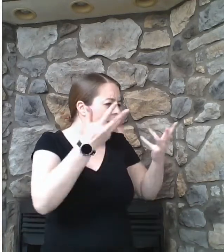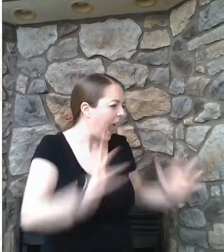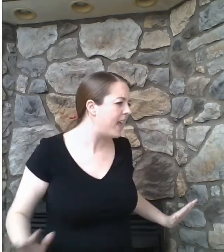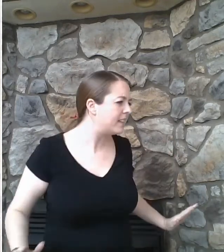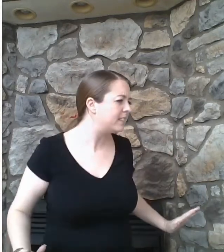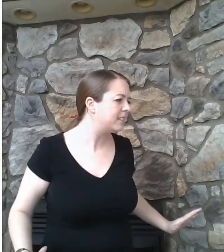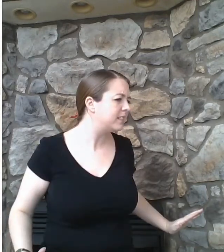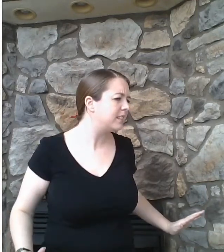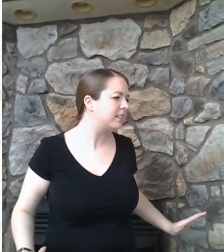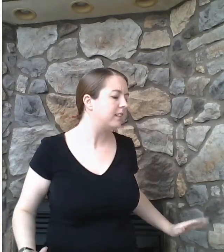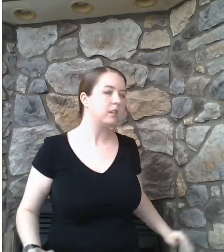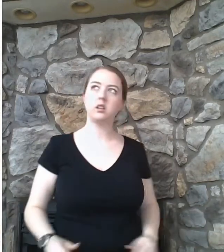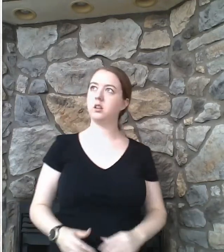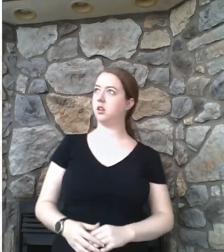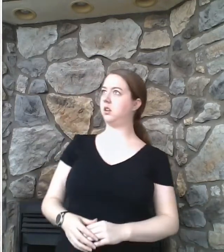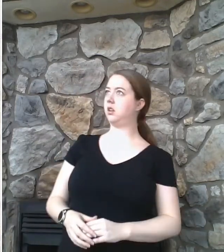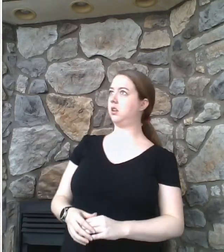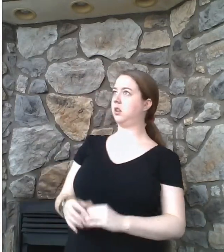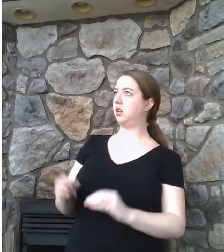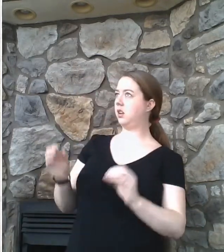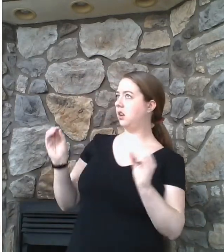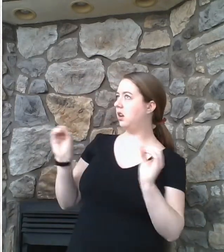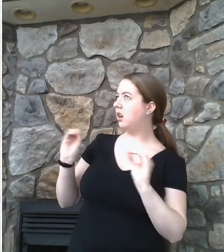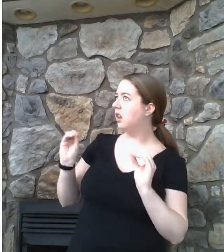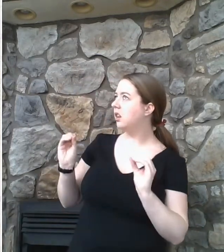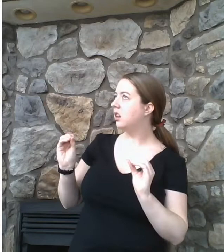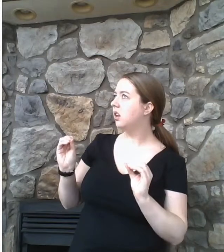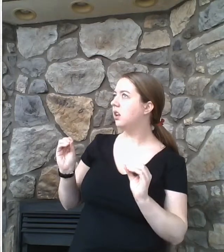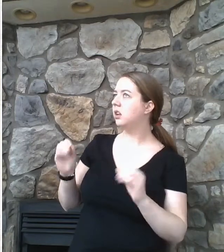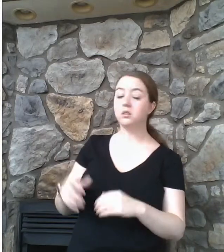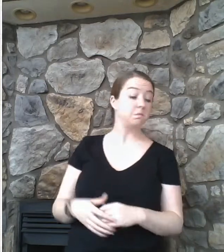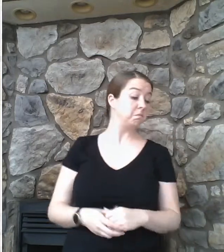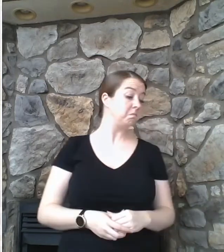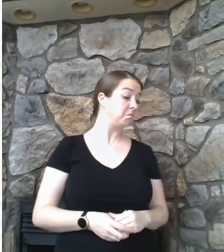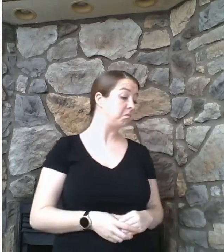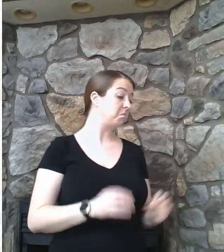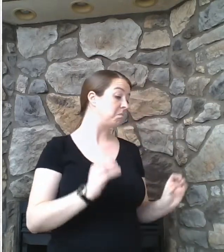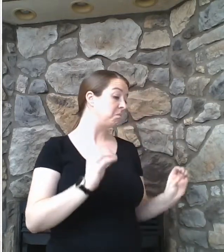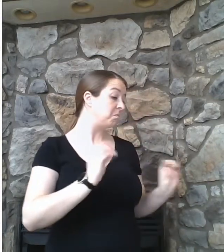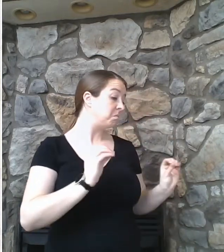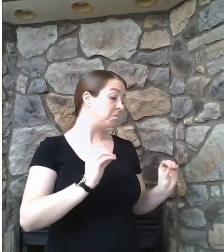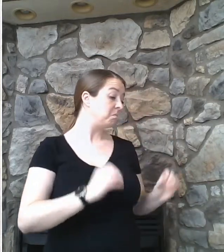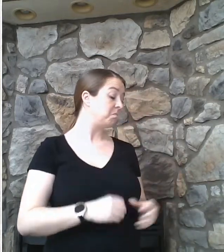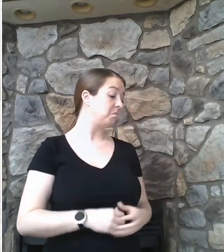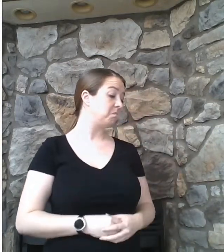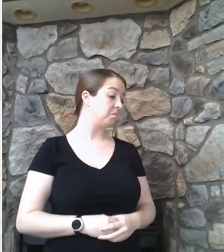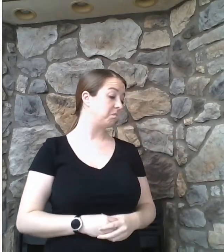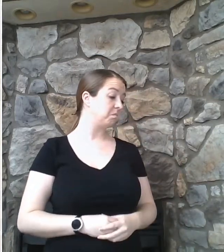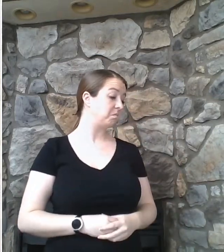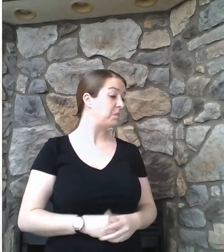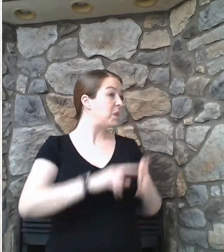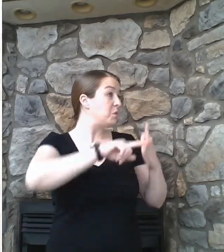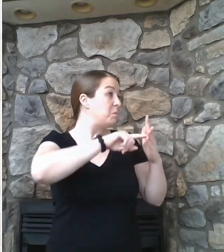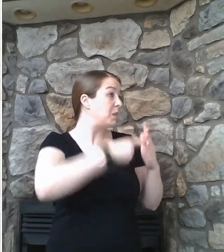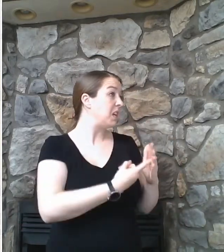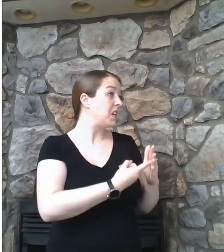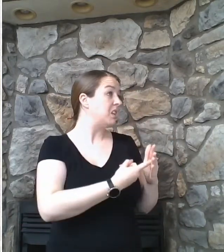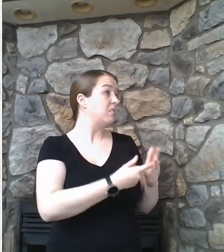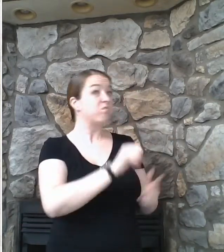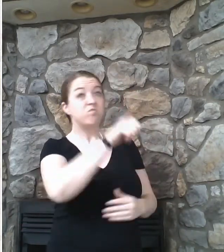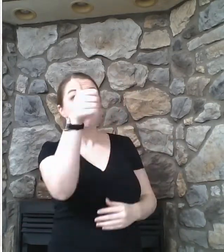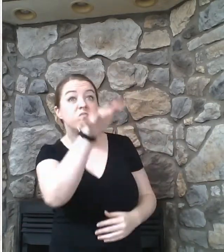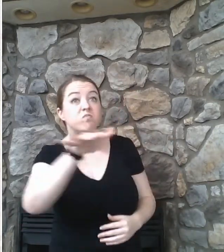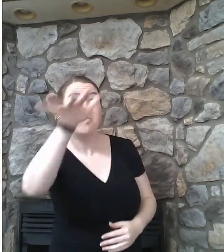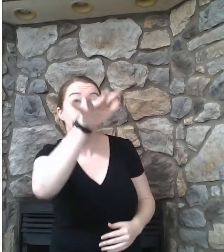ends." "Nothing?" the little boy asked. "Nothing," his mother said. "It begins